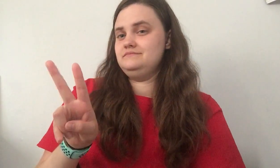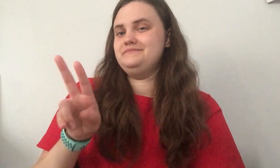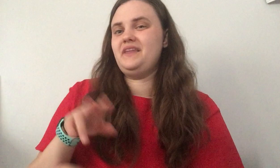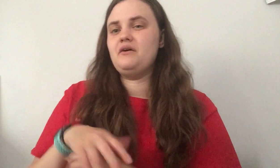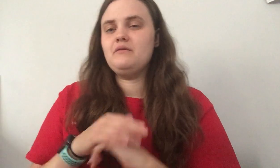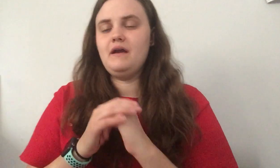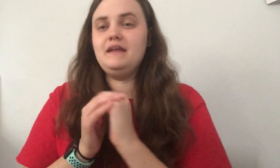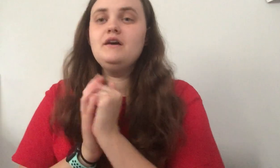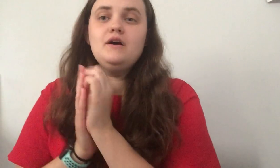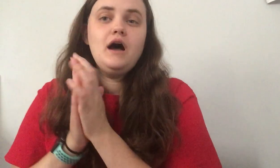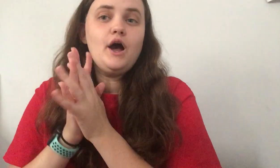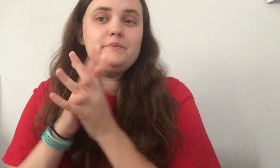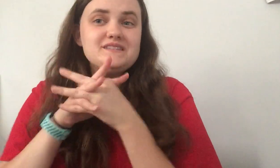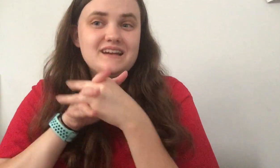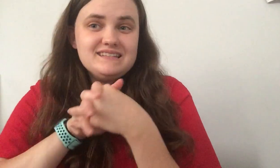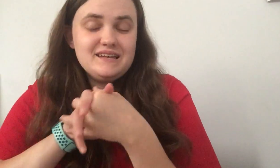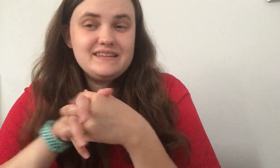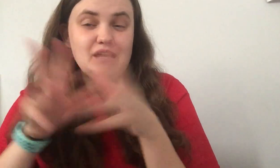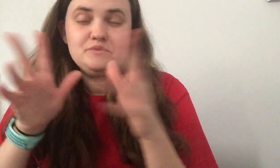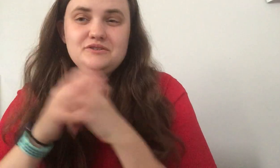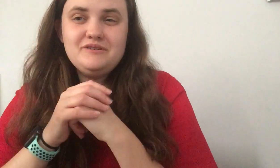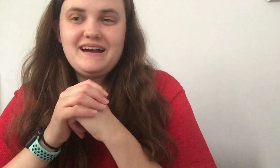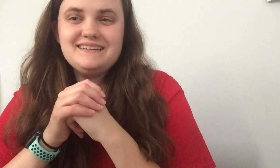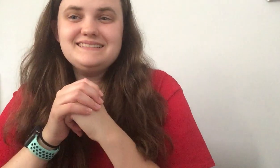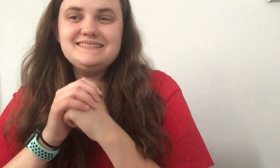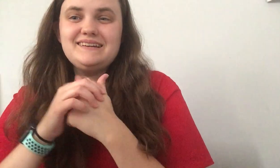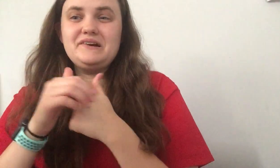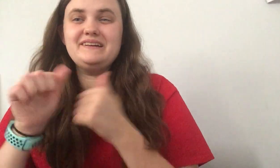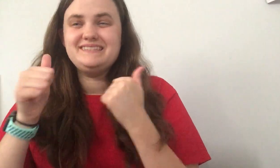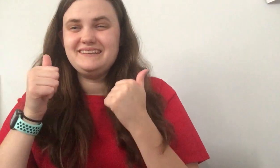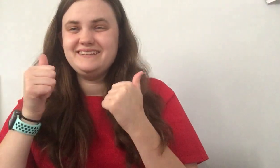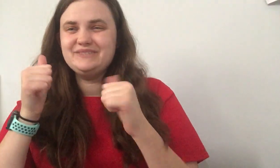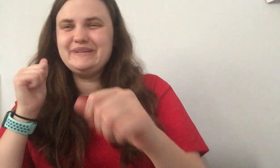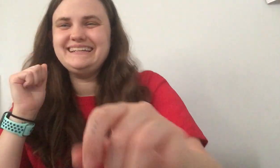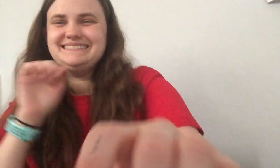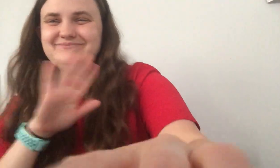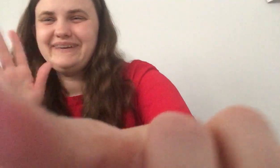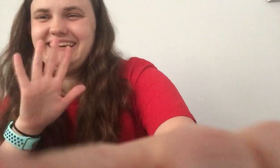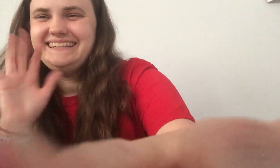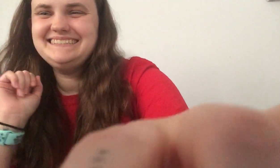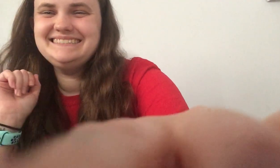All right. Hope this helps you guys. All right. See y'all next week. Bye.